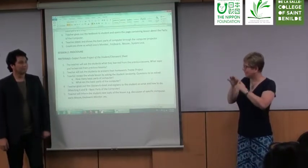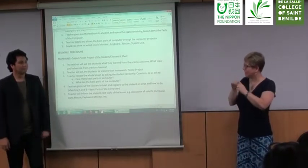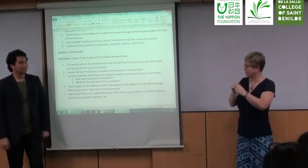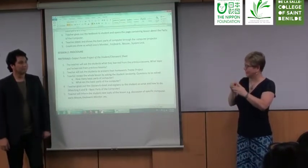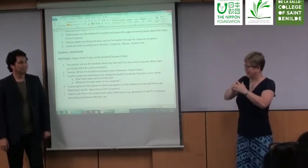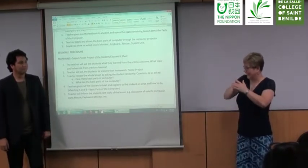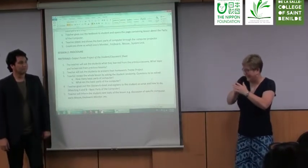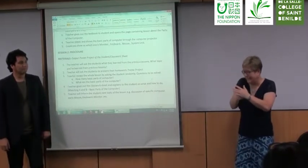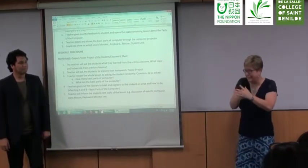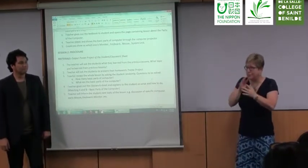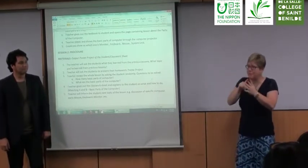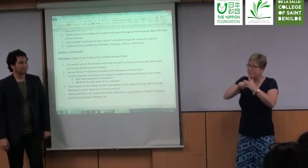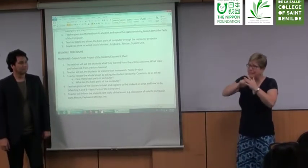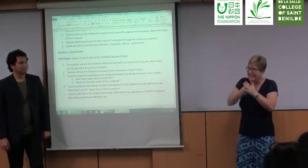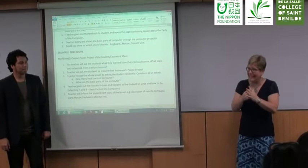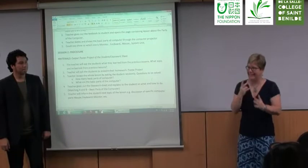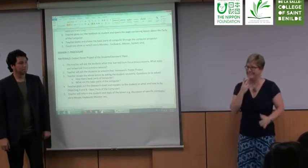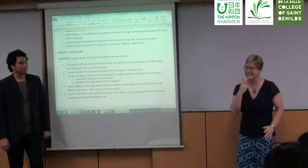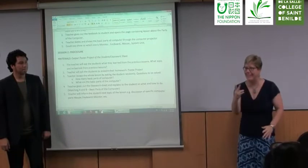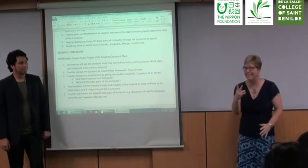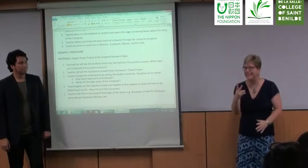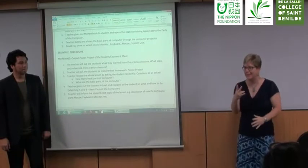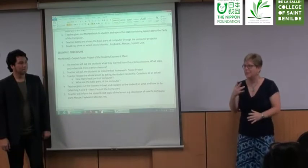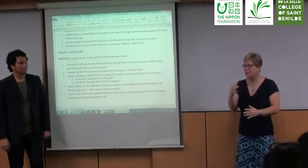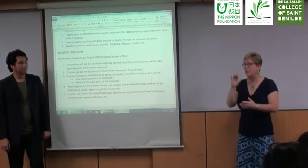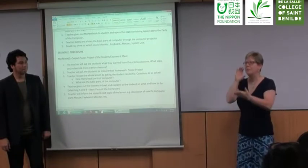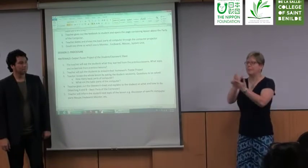concept, especially for beginners.